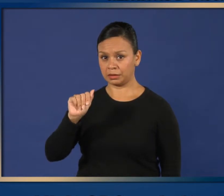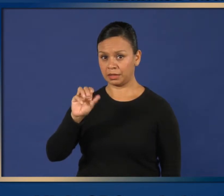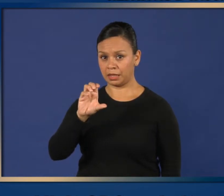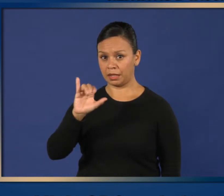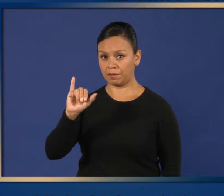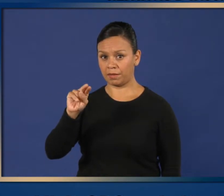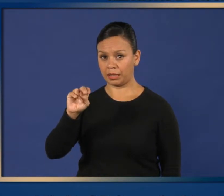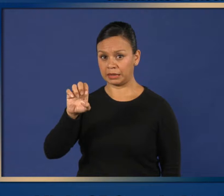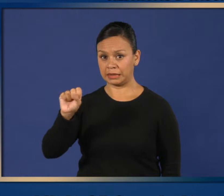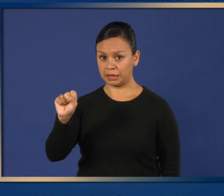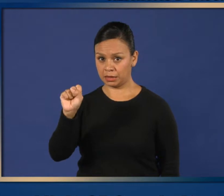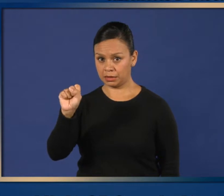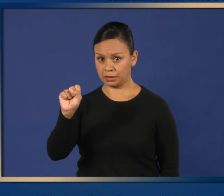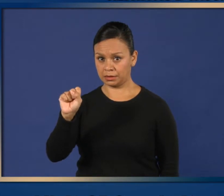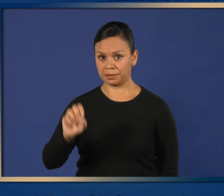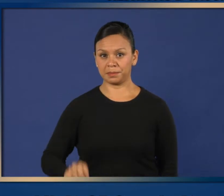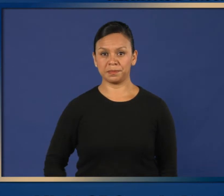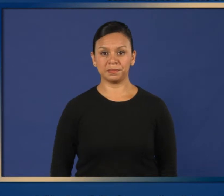www.cdc.gov/vaccines,